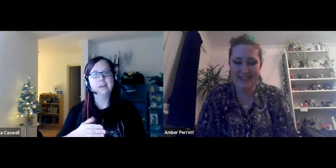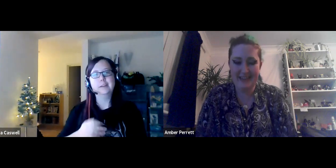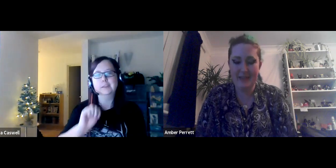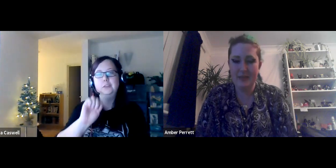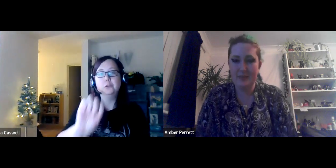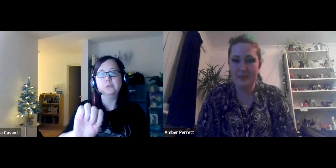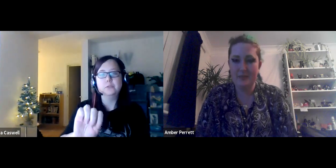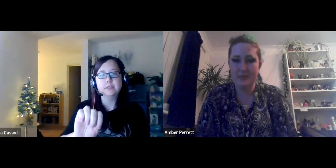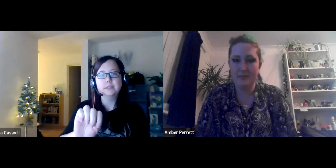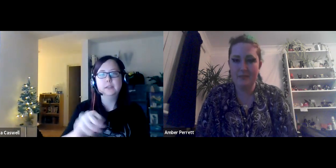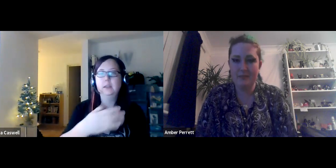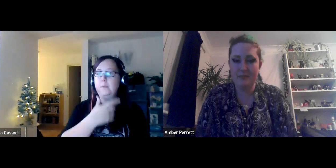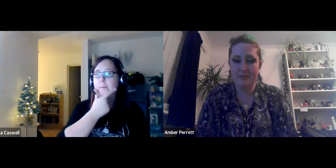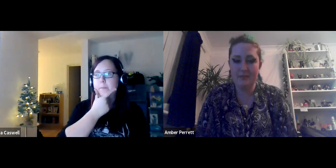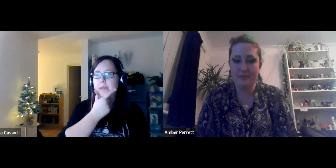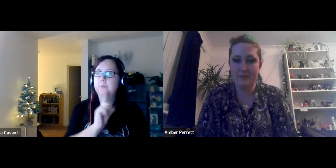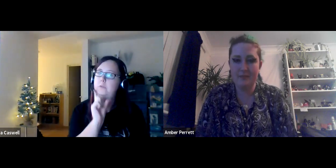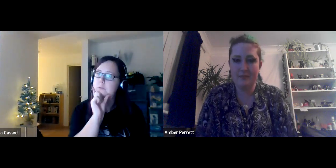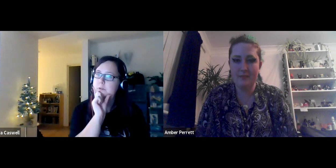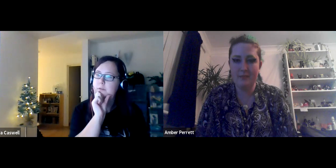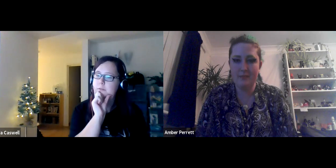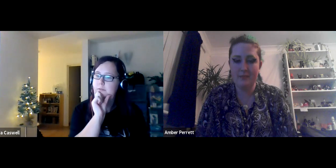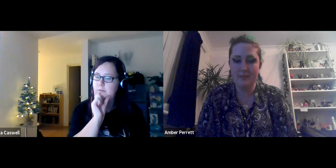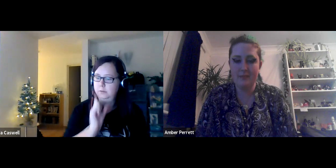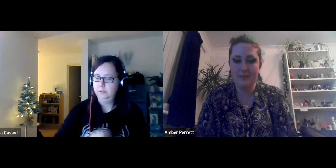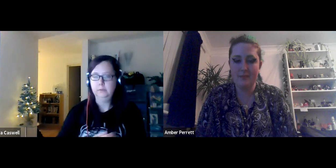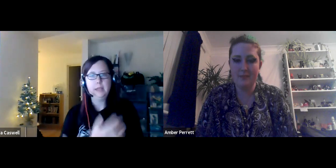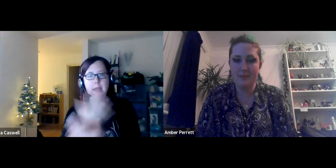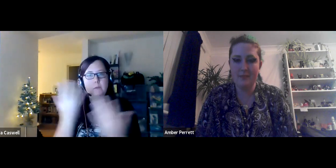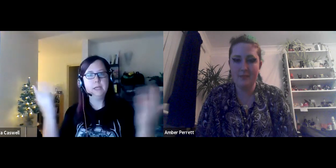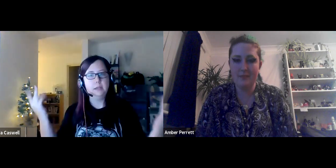Work, yours, people. How many?